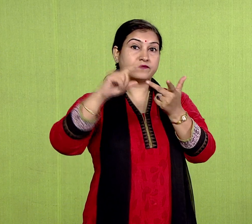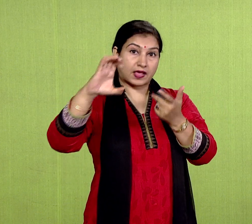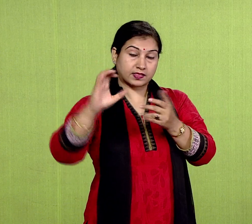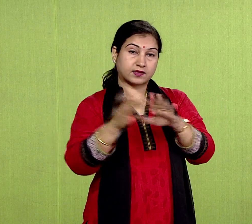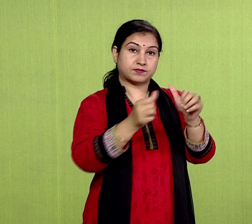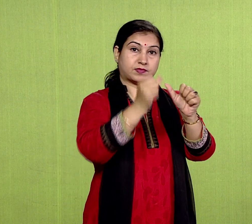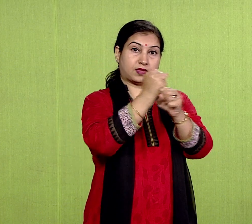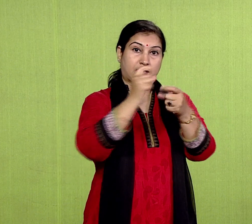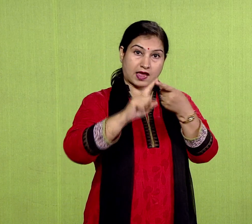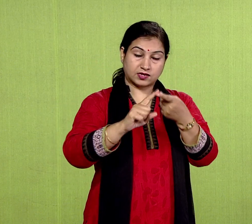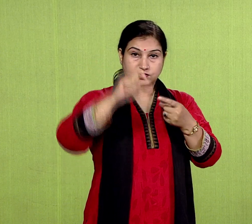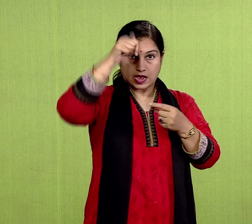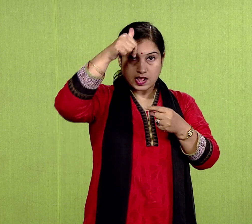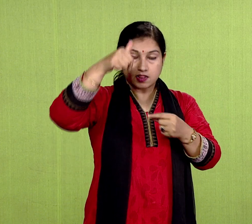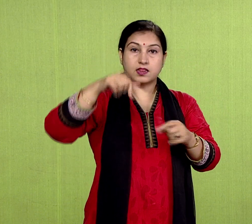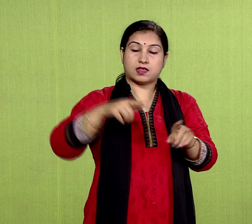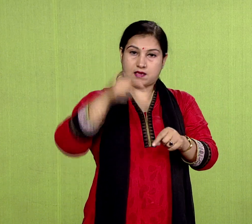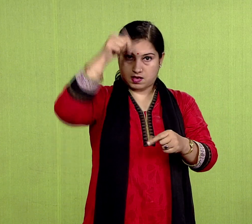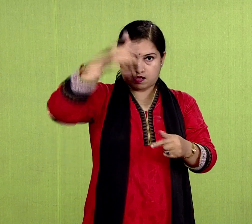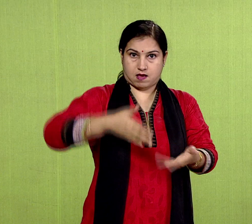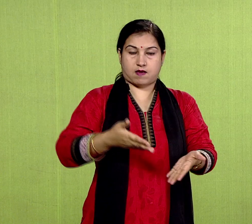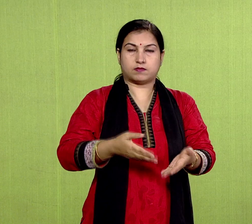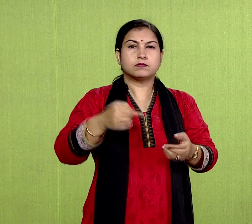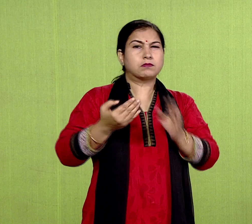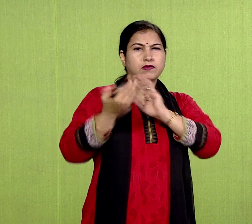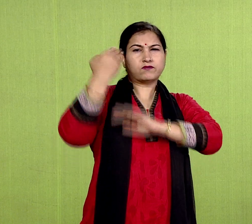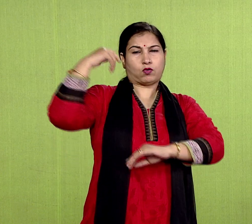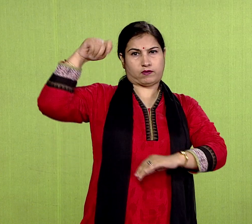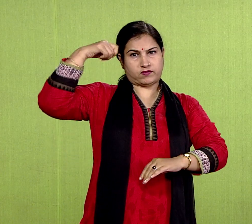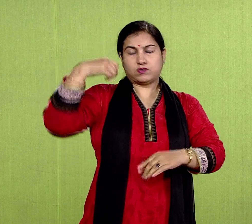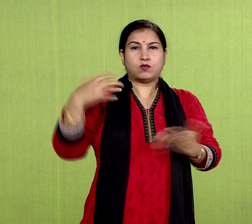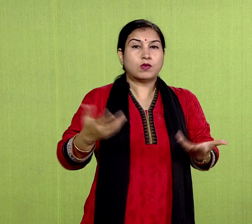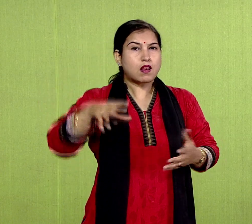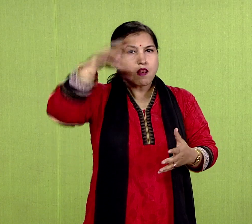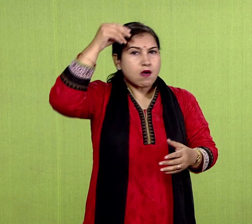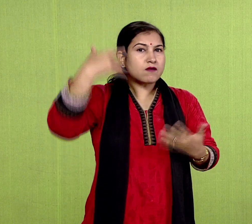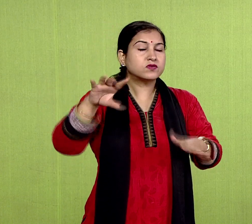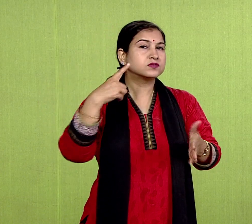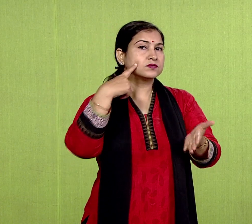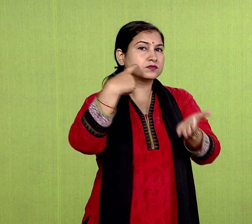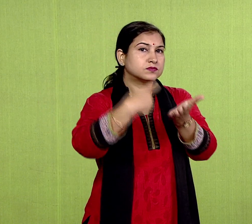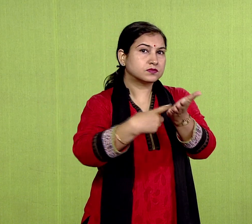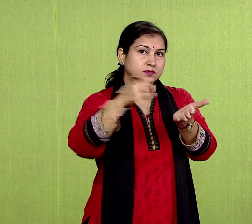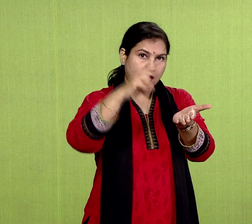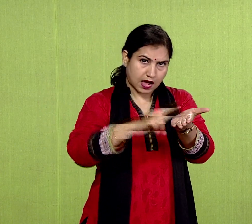In our previous lesson we learnt about Iron Age and the different